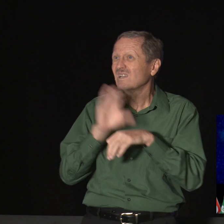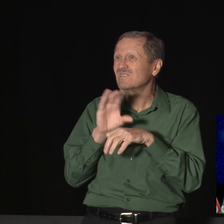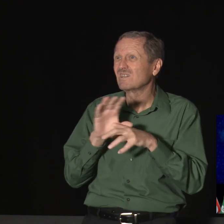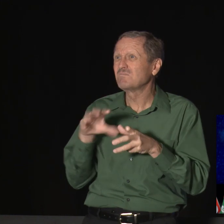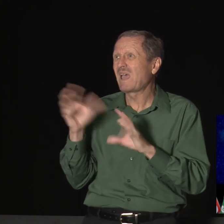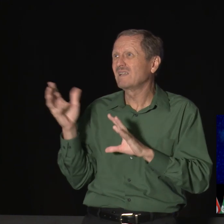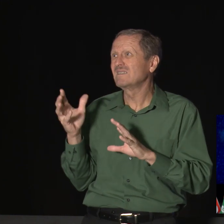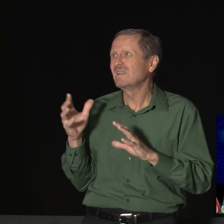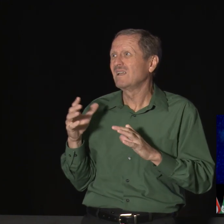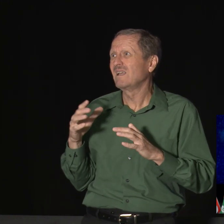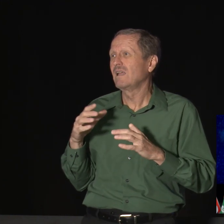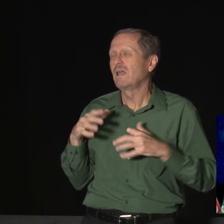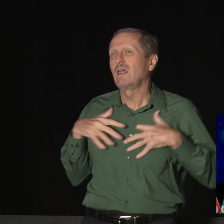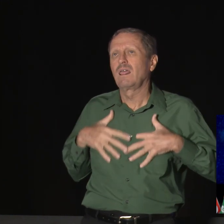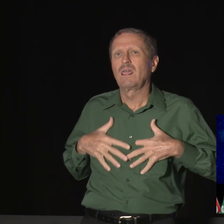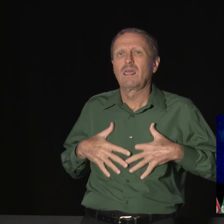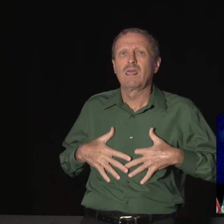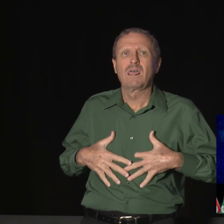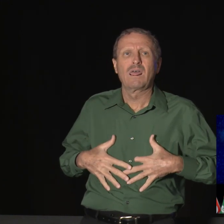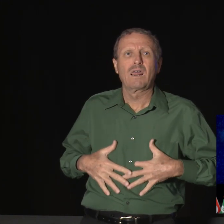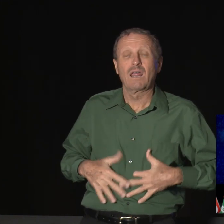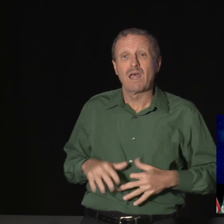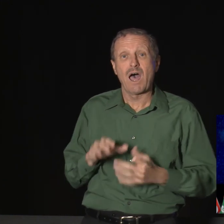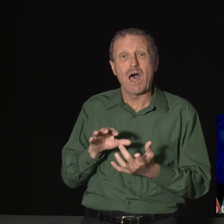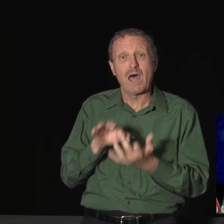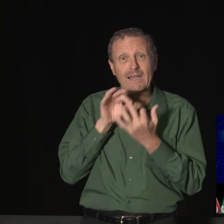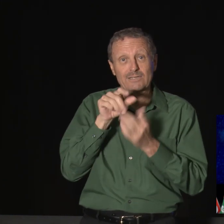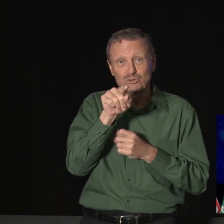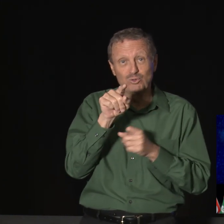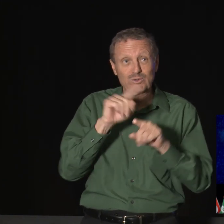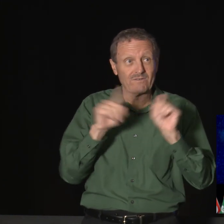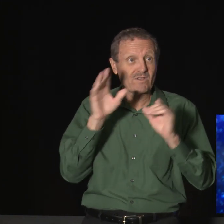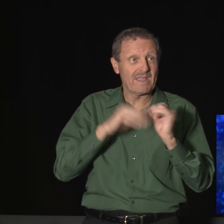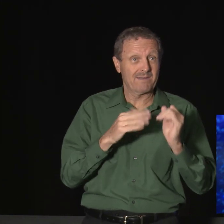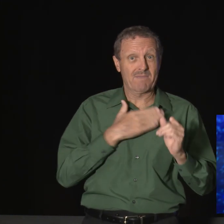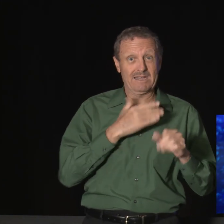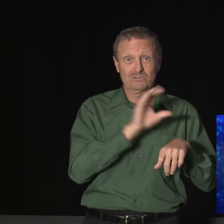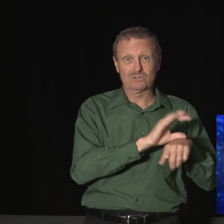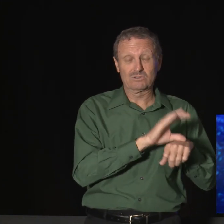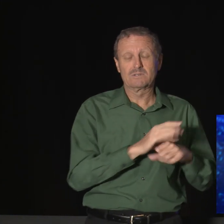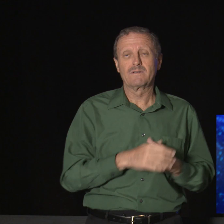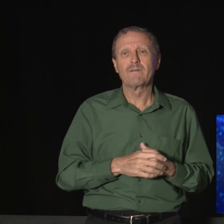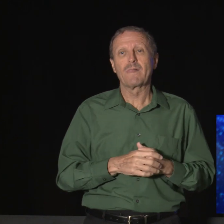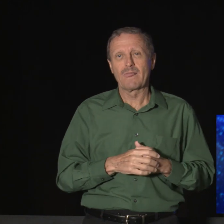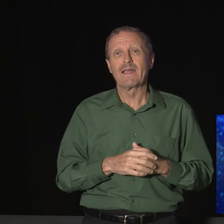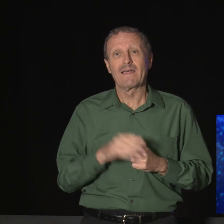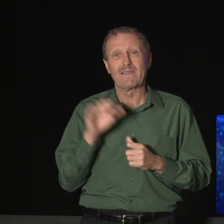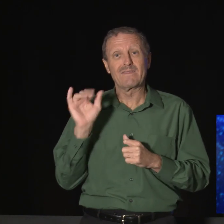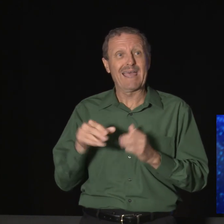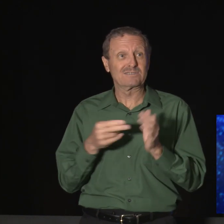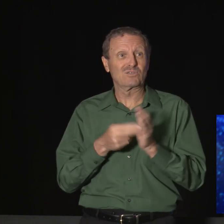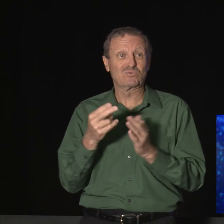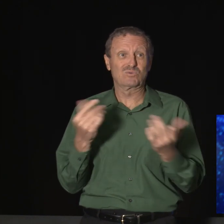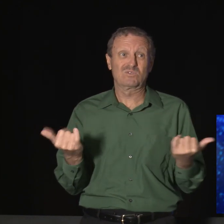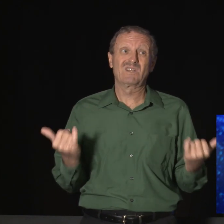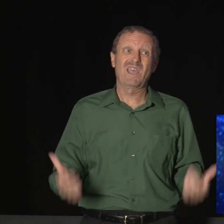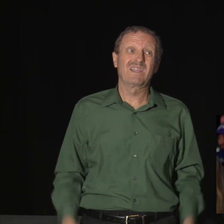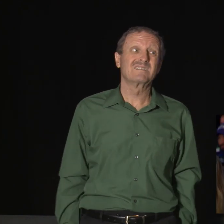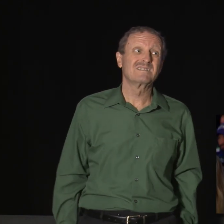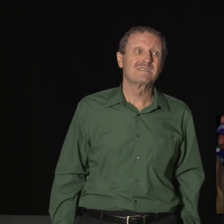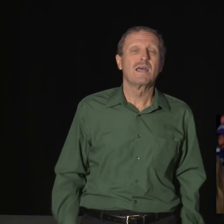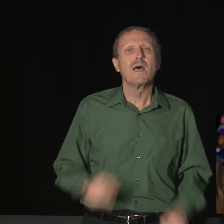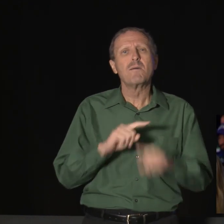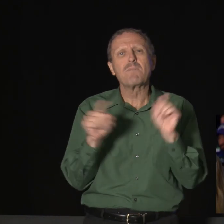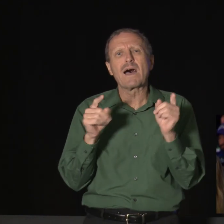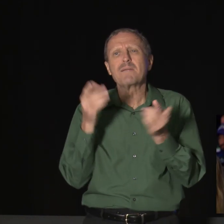discombobulated. Unless you are different than the congregation I serve in, That's the truth today. But maybe